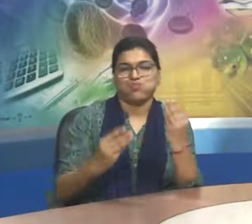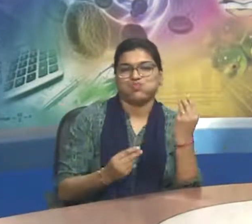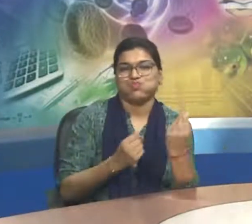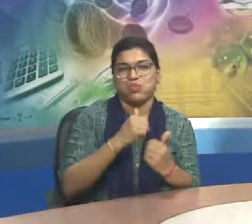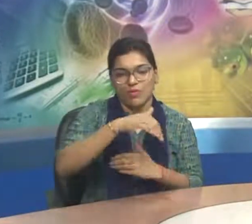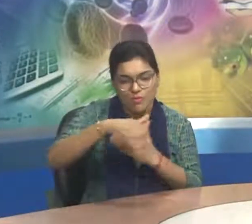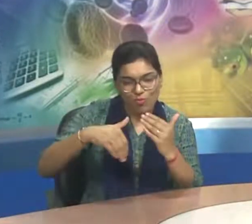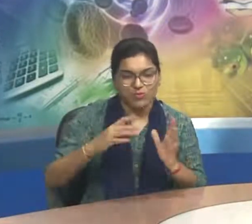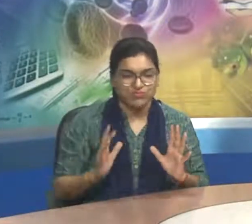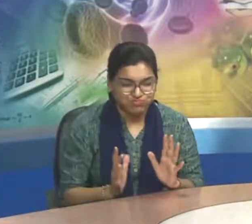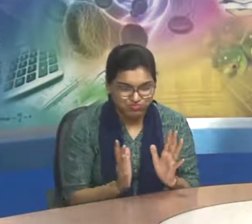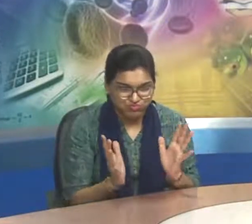So water is